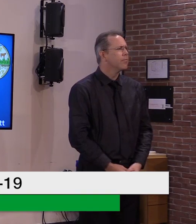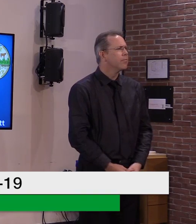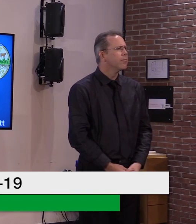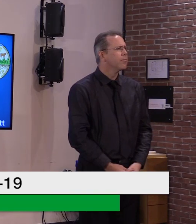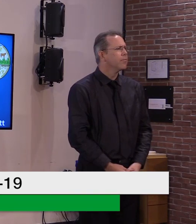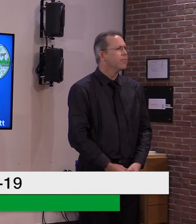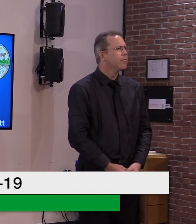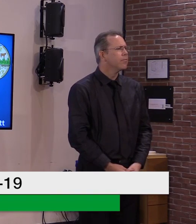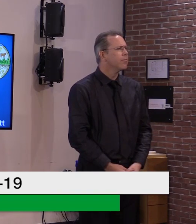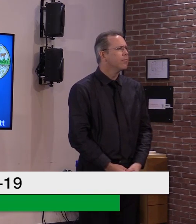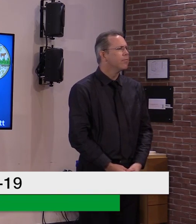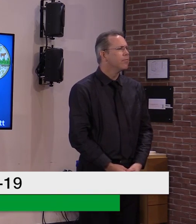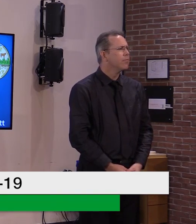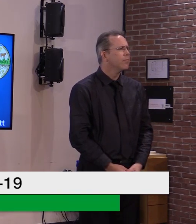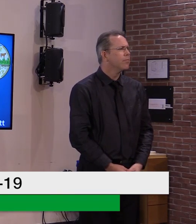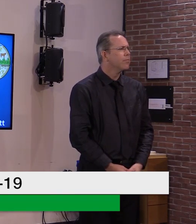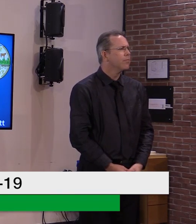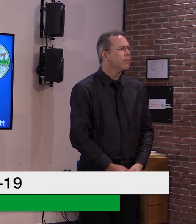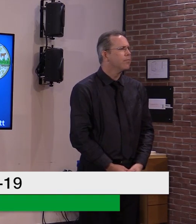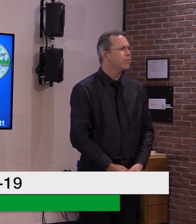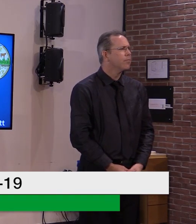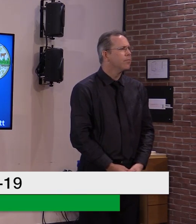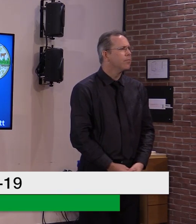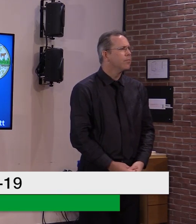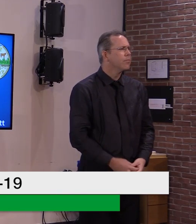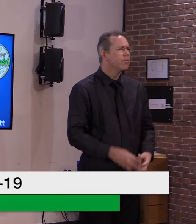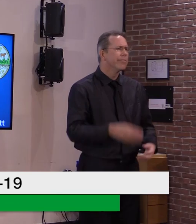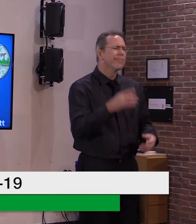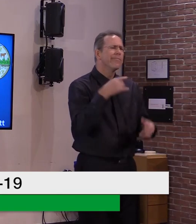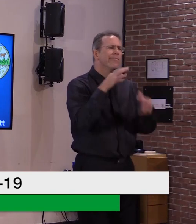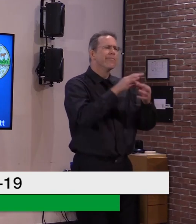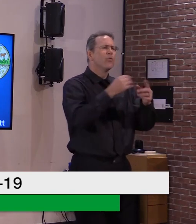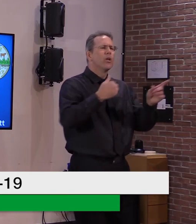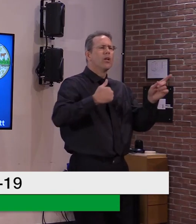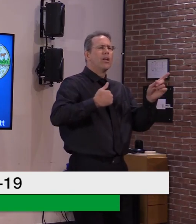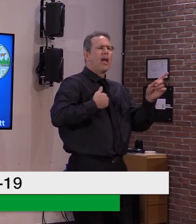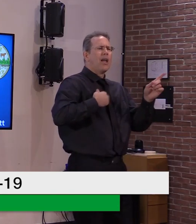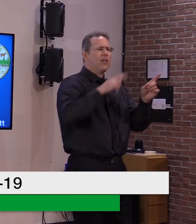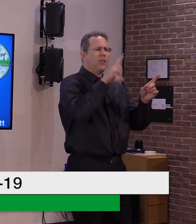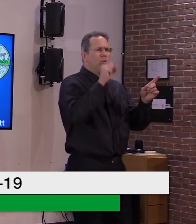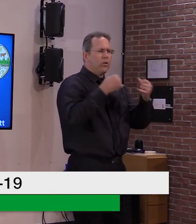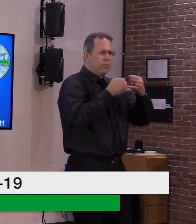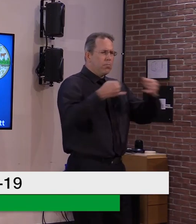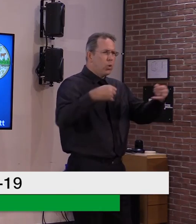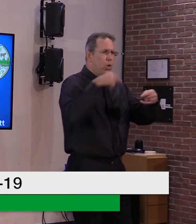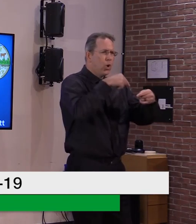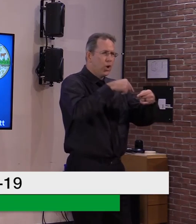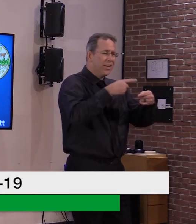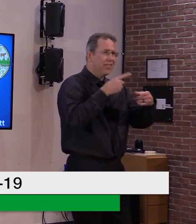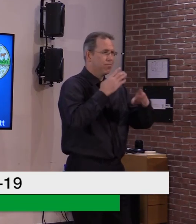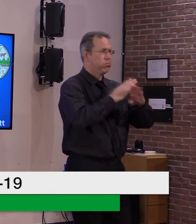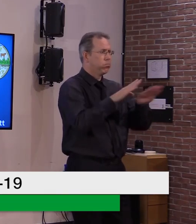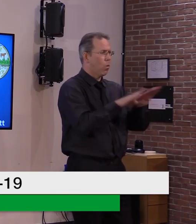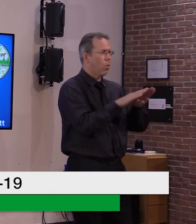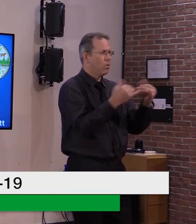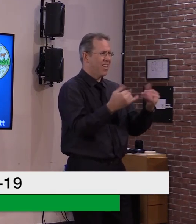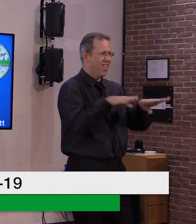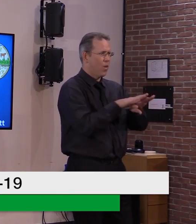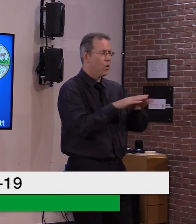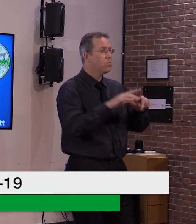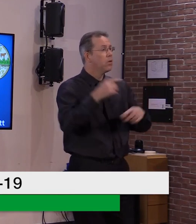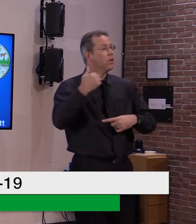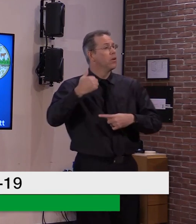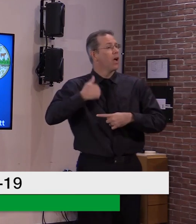and have you had any communication with quebec we are always speaking with quebec we try and keep an open line of